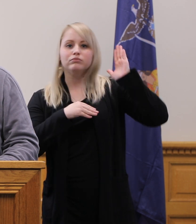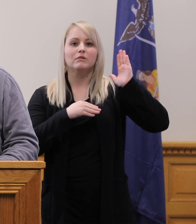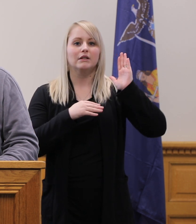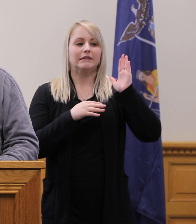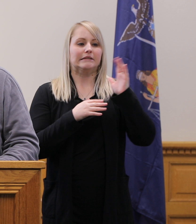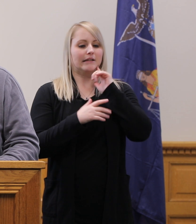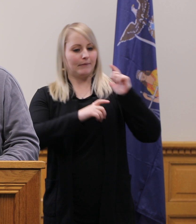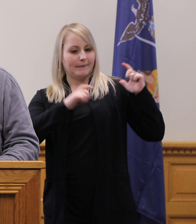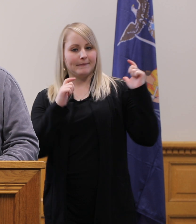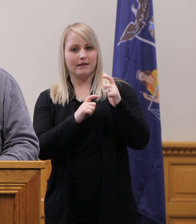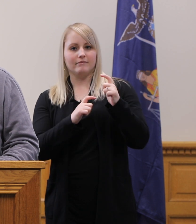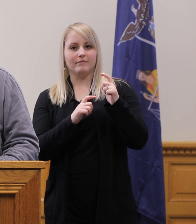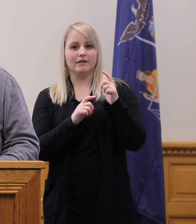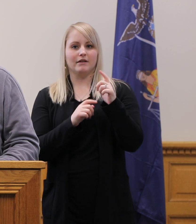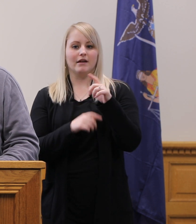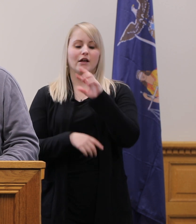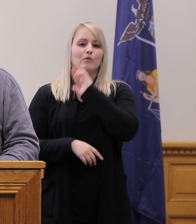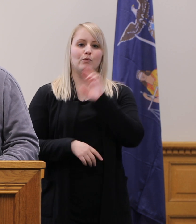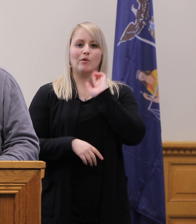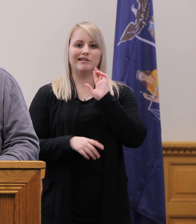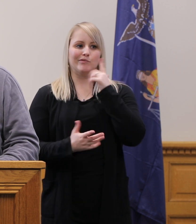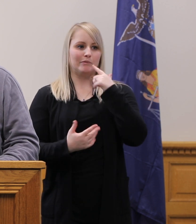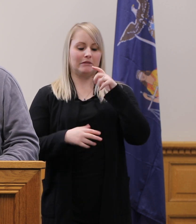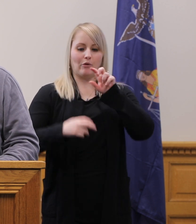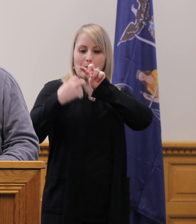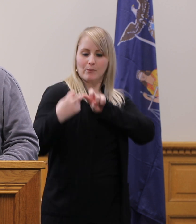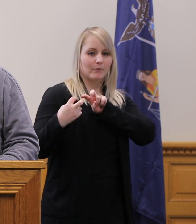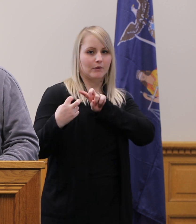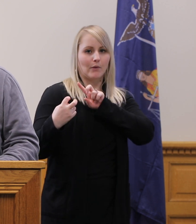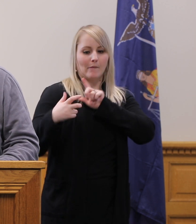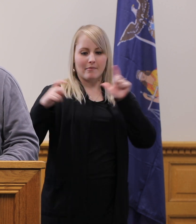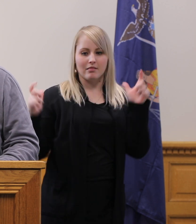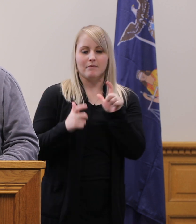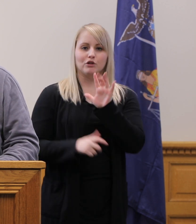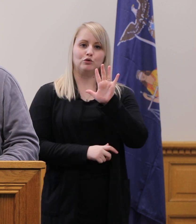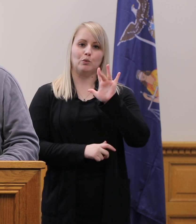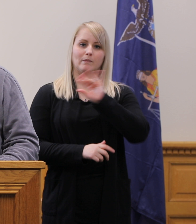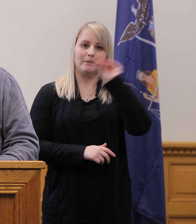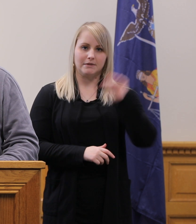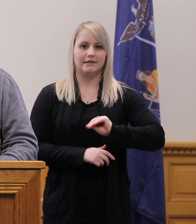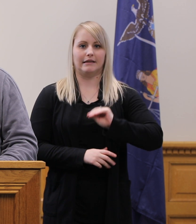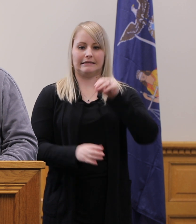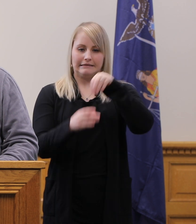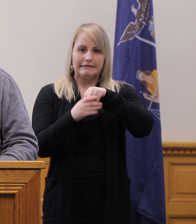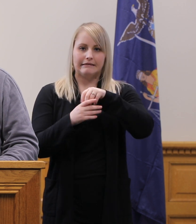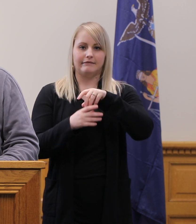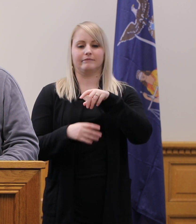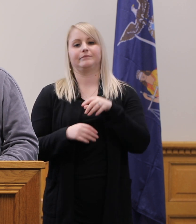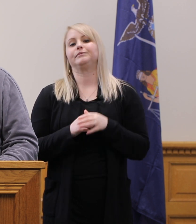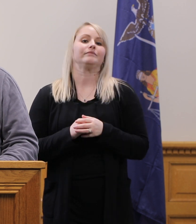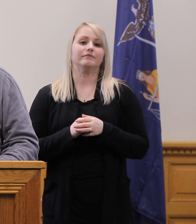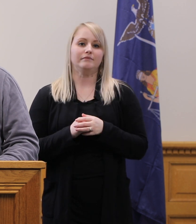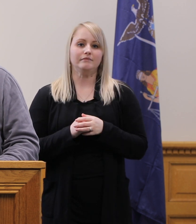will be reduced to 25% of a restaurant's capacity. We do not want that to happen. These decisions are